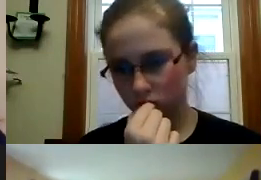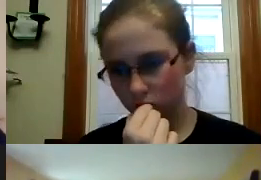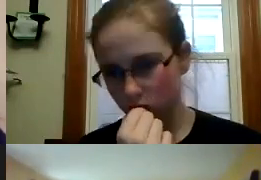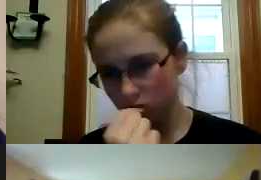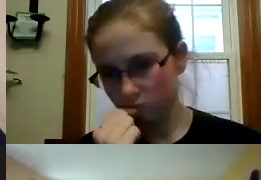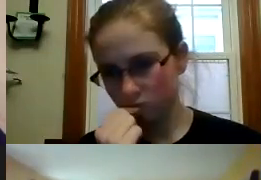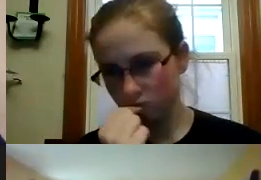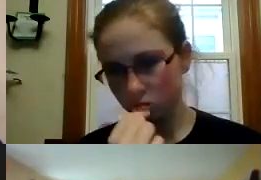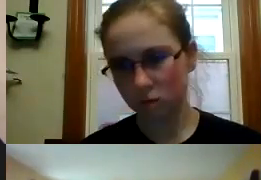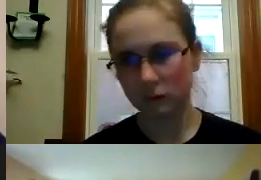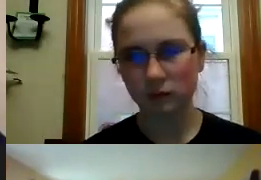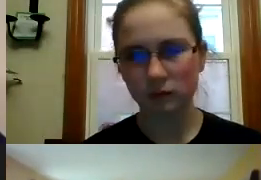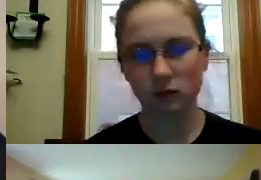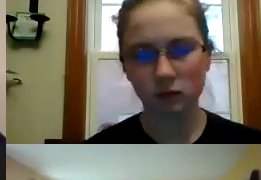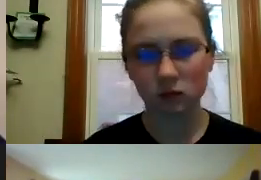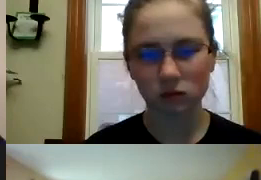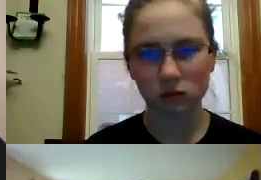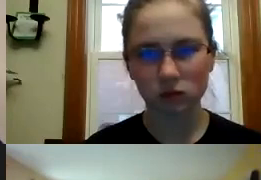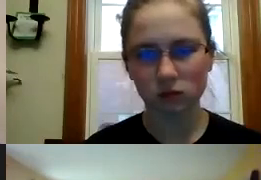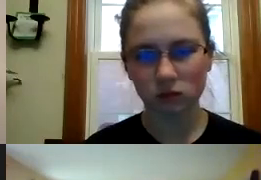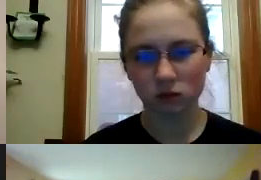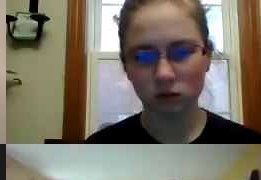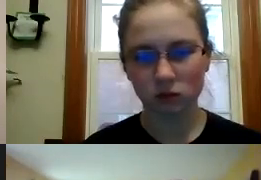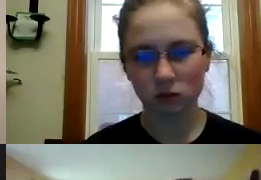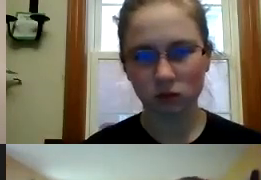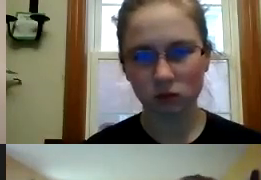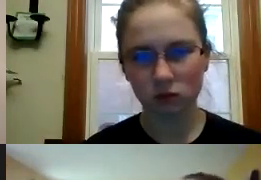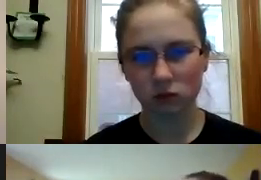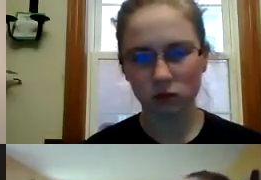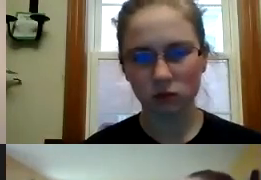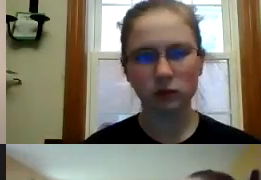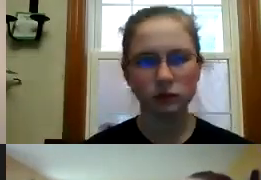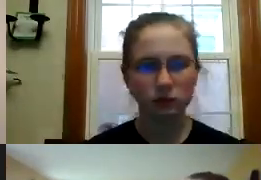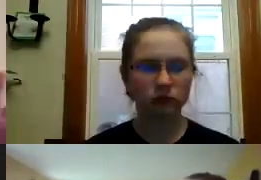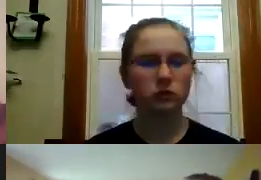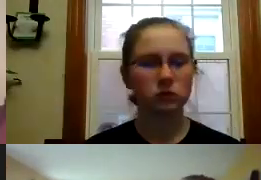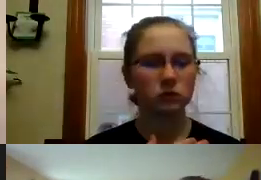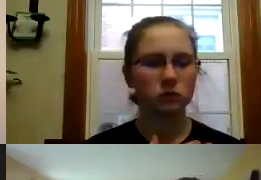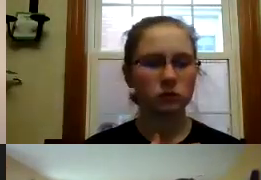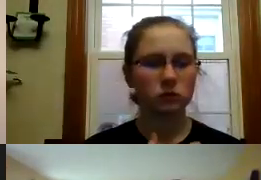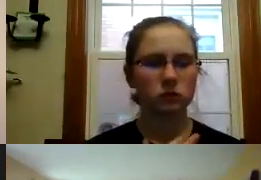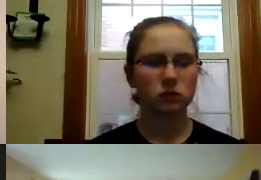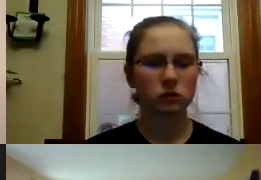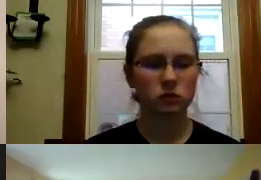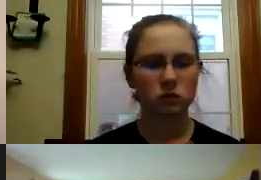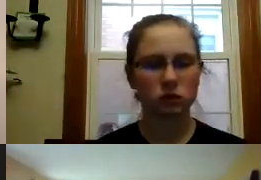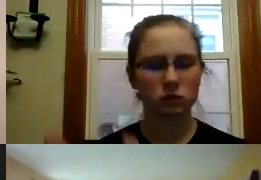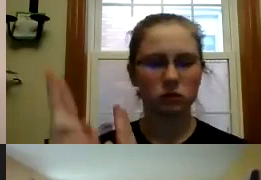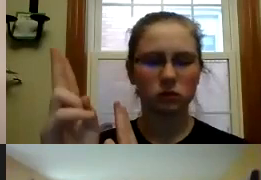say finger spelling, and one of the questions was, how often do you do it? And it just depends on the type of signing you're doing. And if you're doing a lot